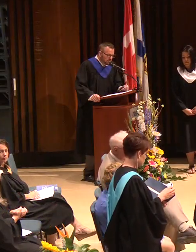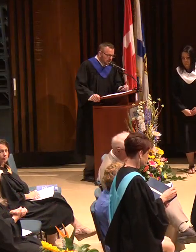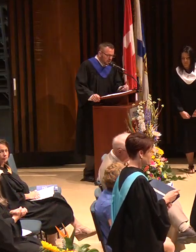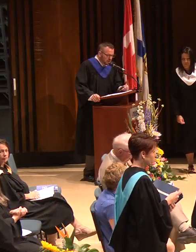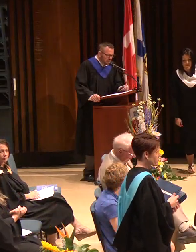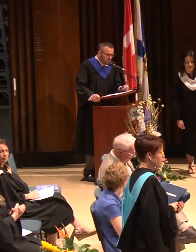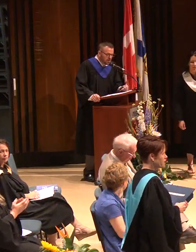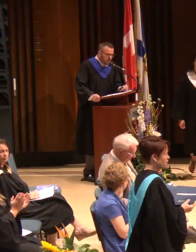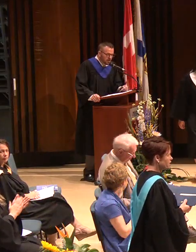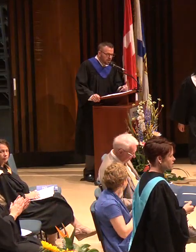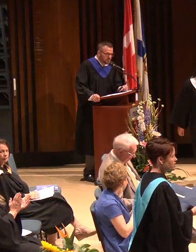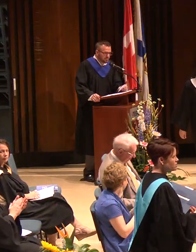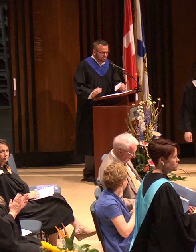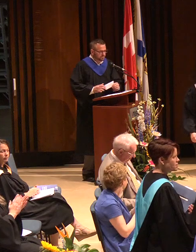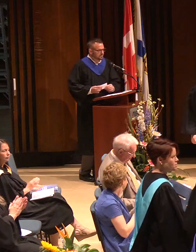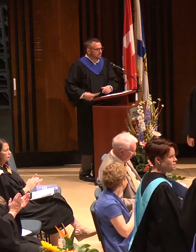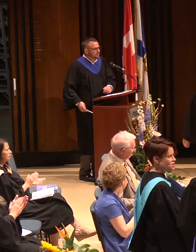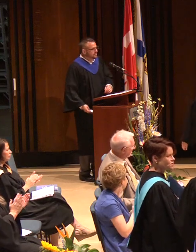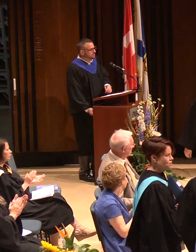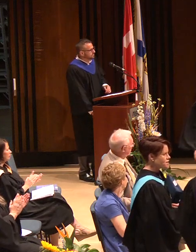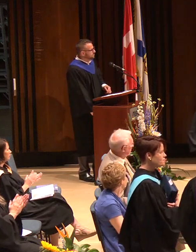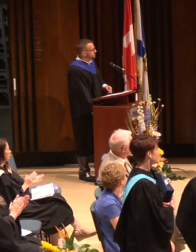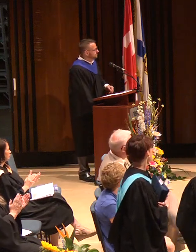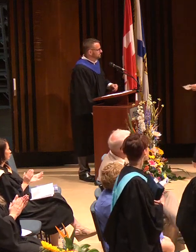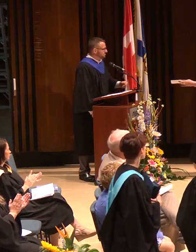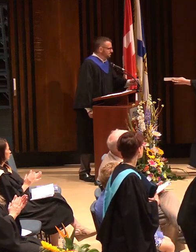Kirsten McGurr with honors.